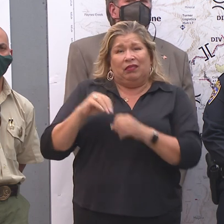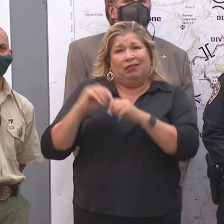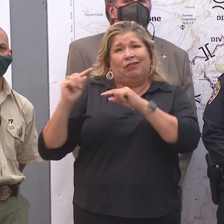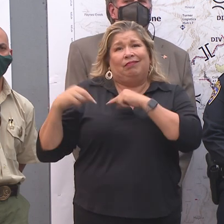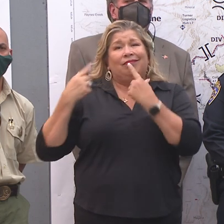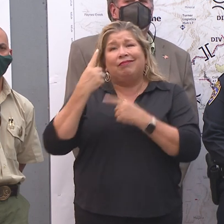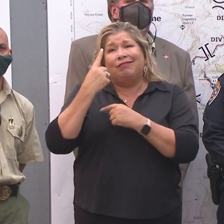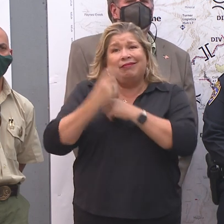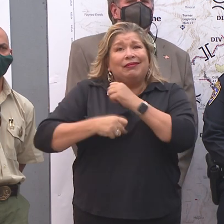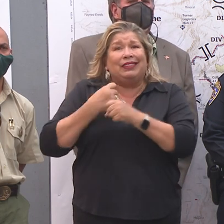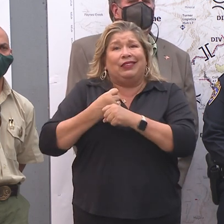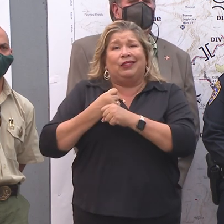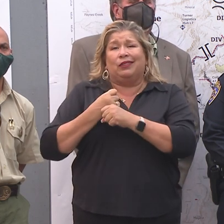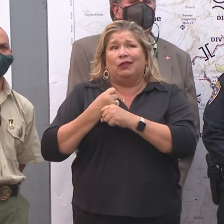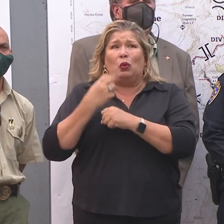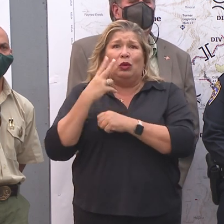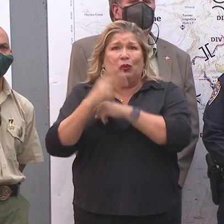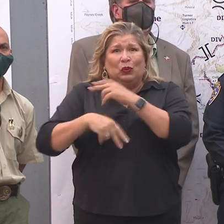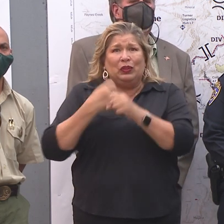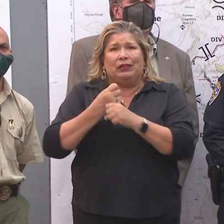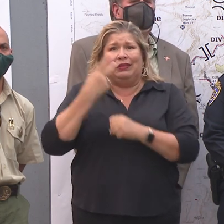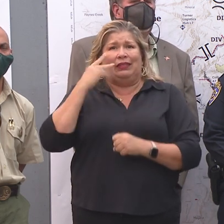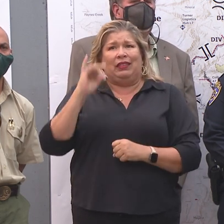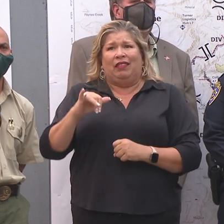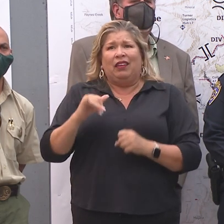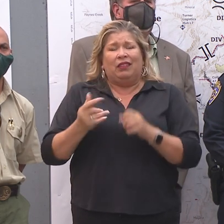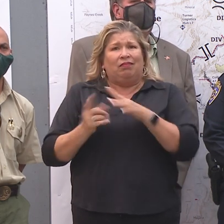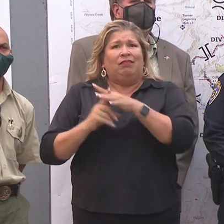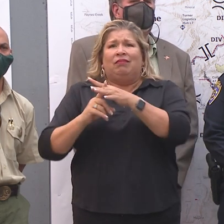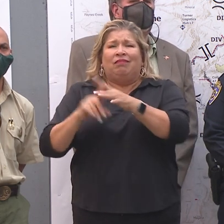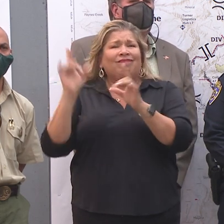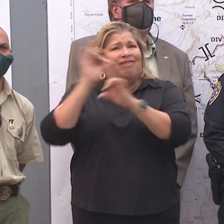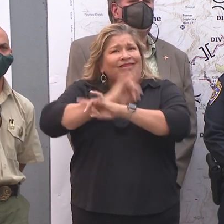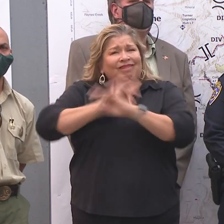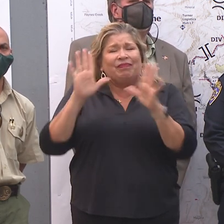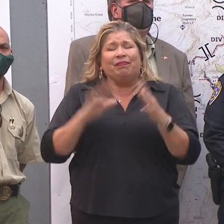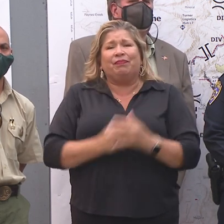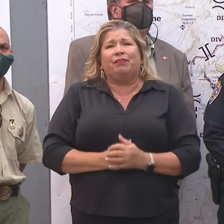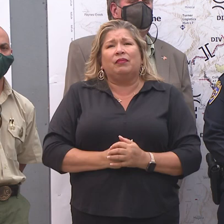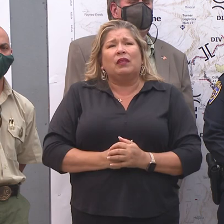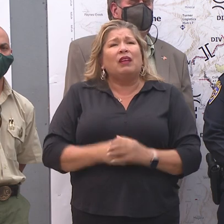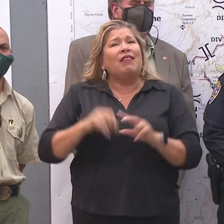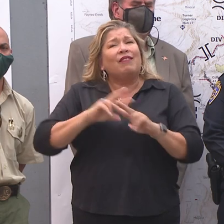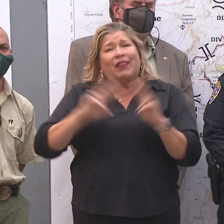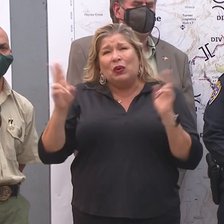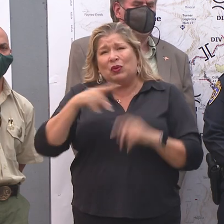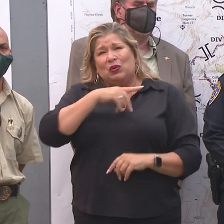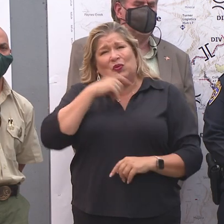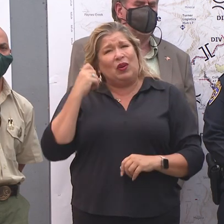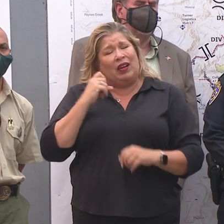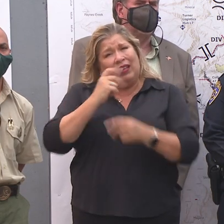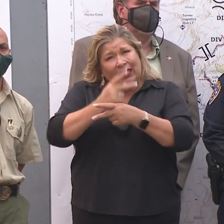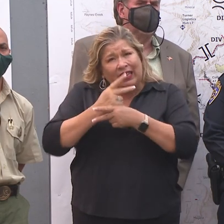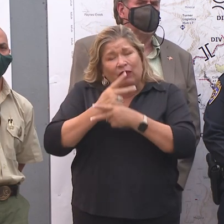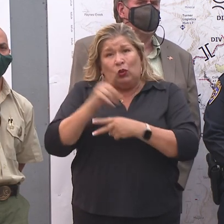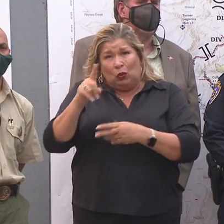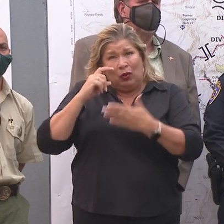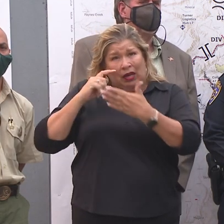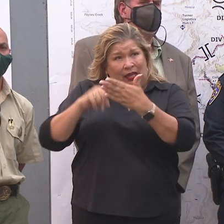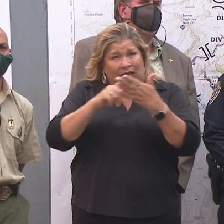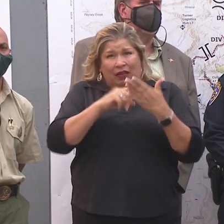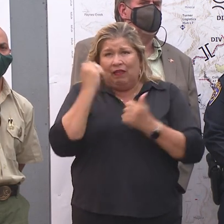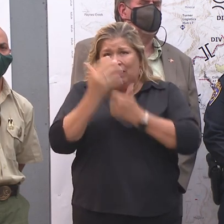last year or 2 years. So extremely dry, take care, identify fires,